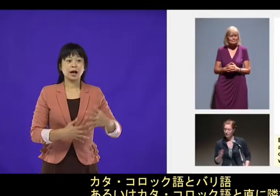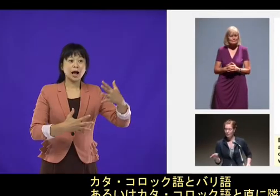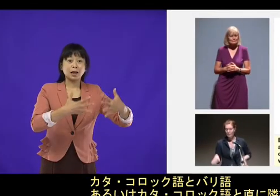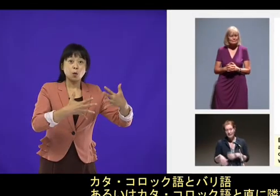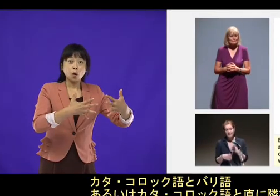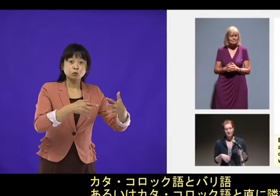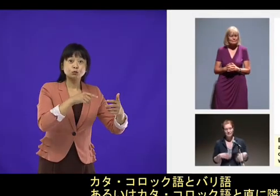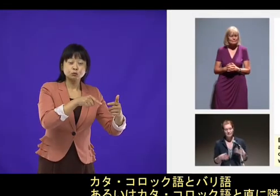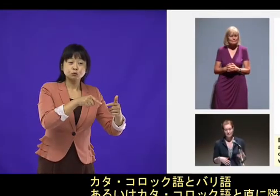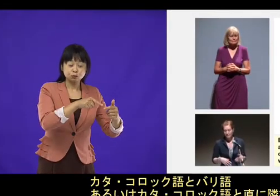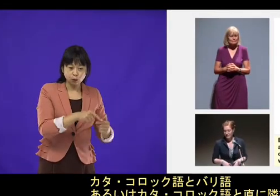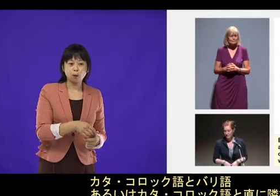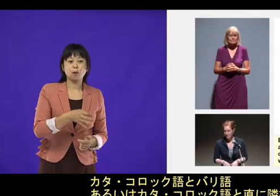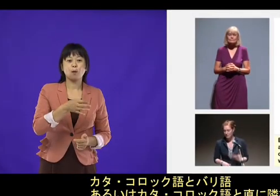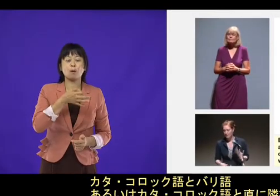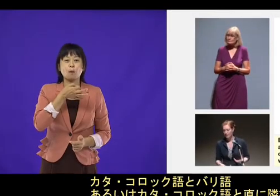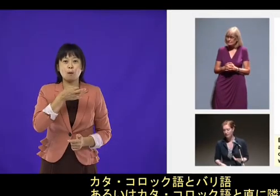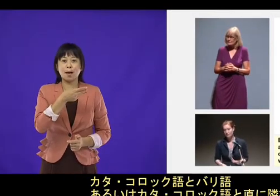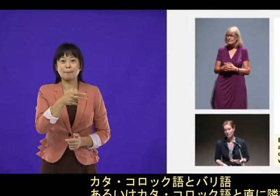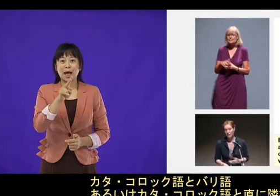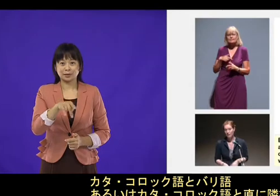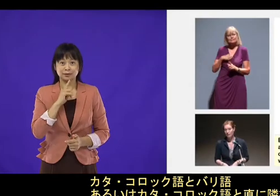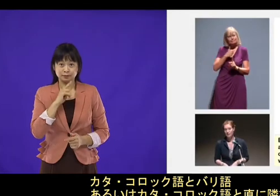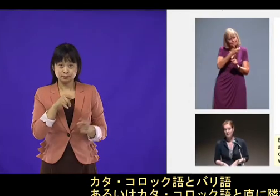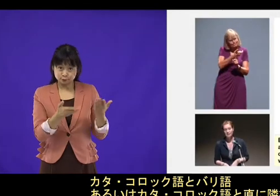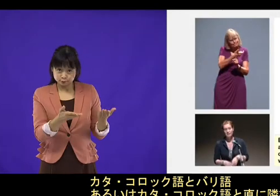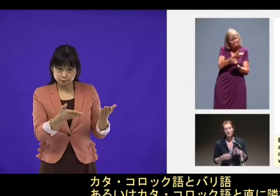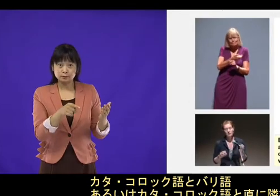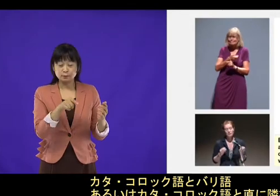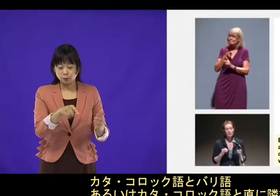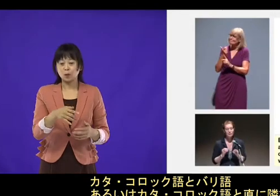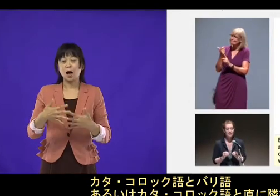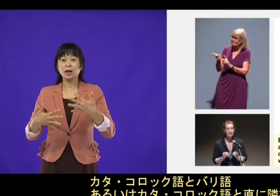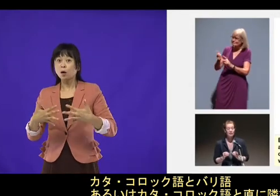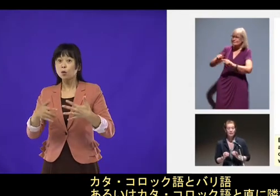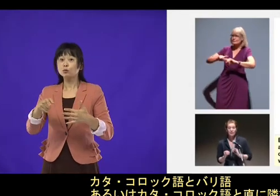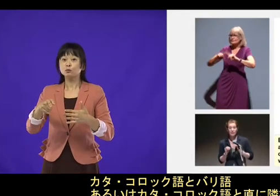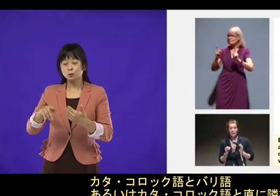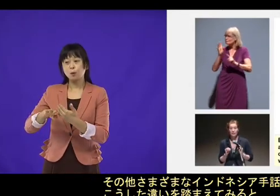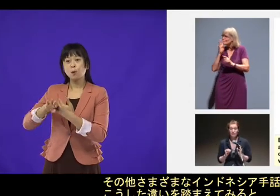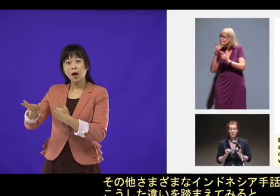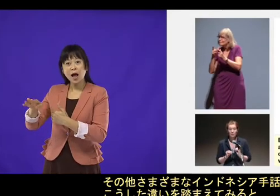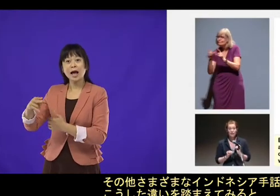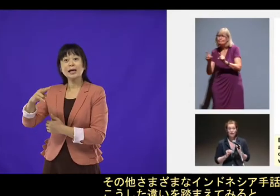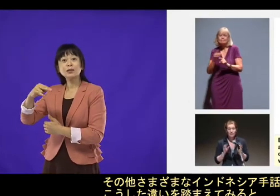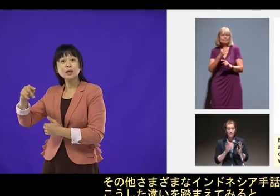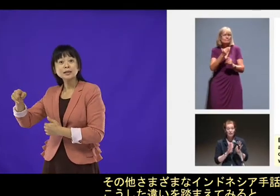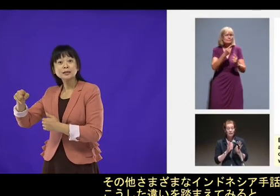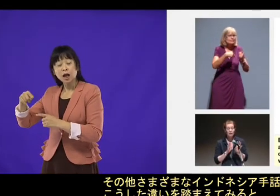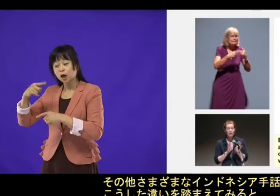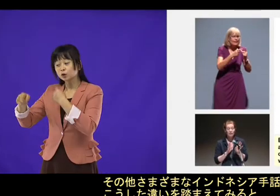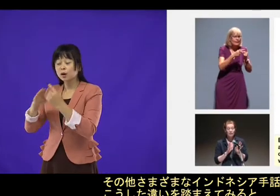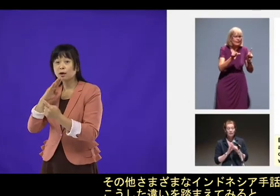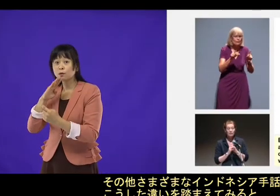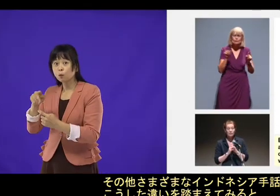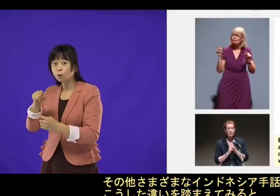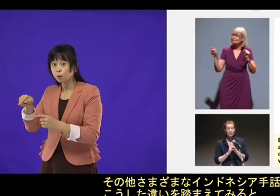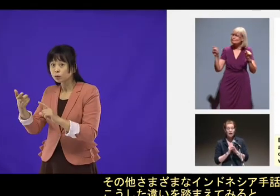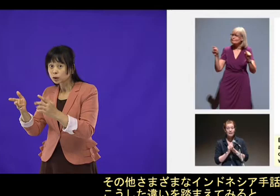So based on these differences between Katakalok and Balinese, and also between Katakolok and